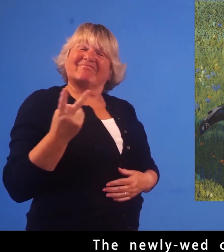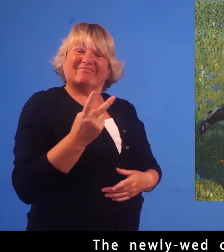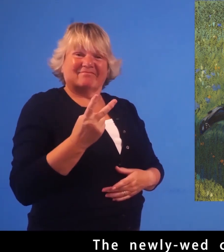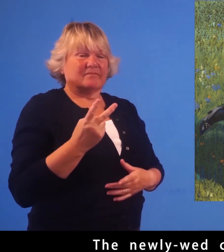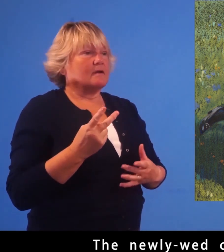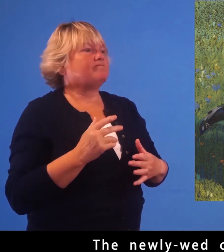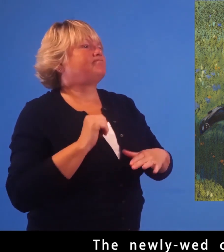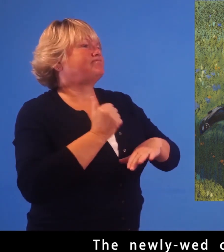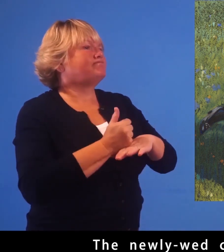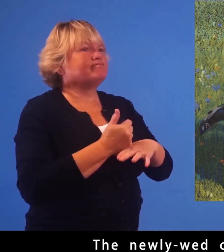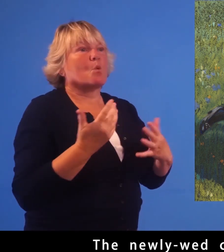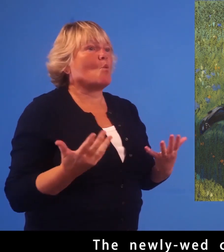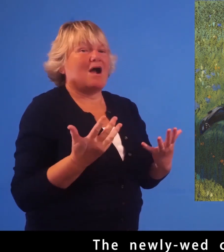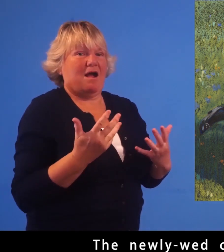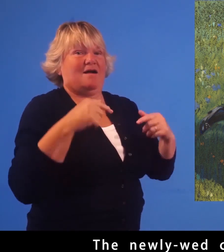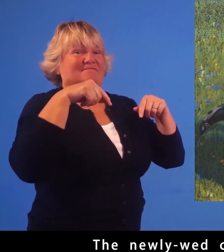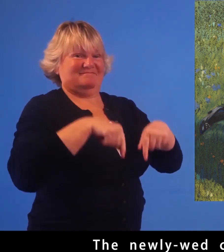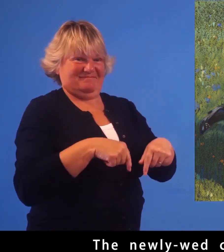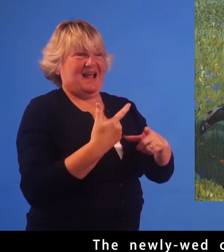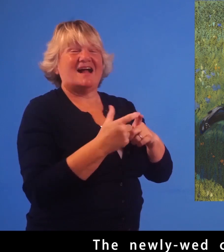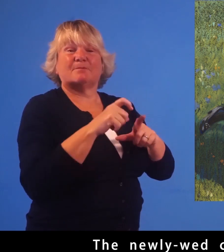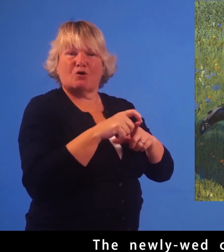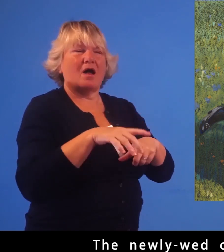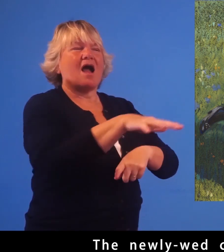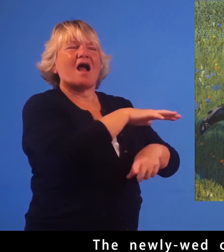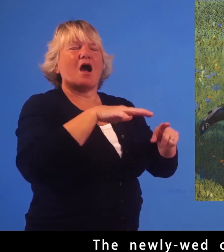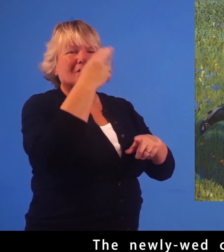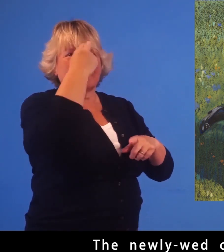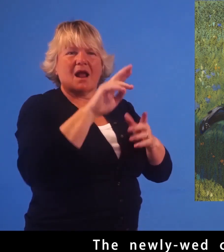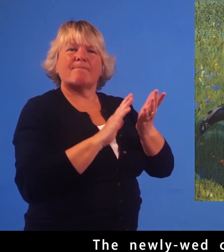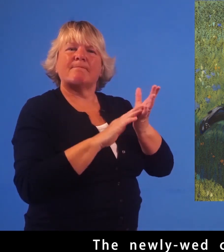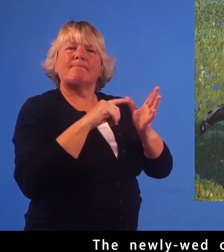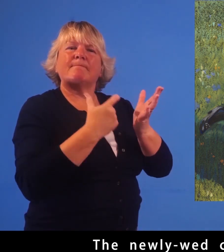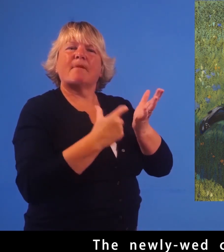The newlywed couple set up home in the Marchmont area of Edinburgh.